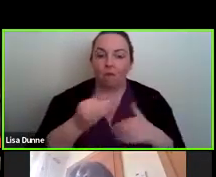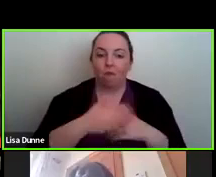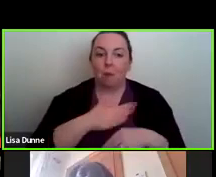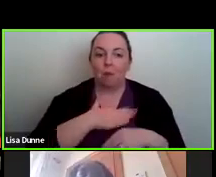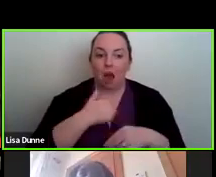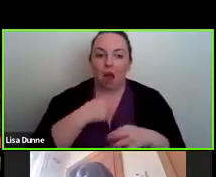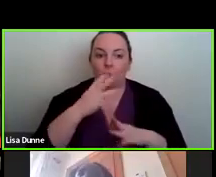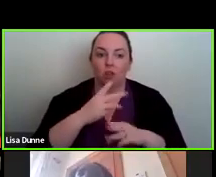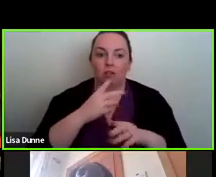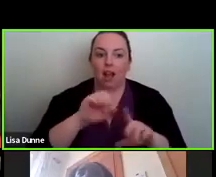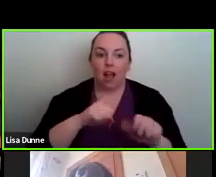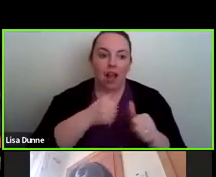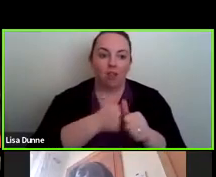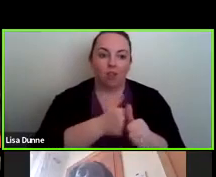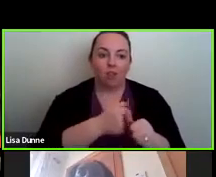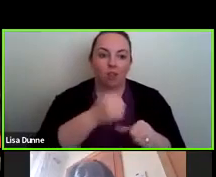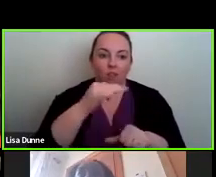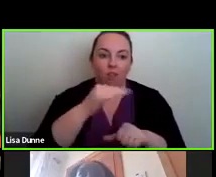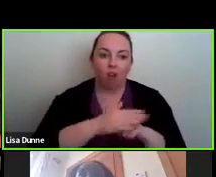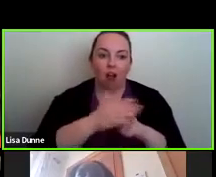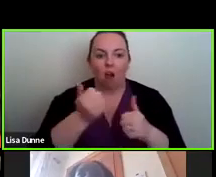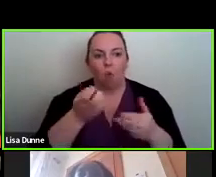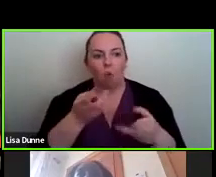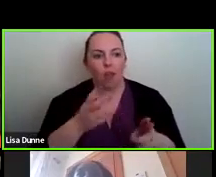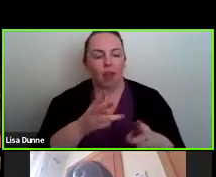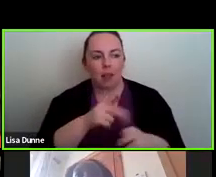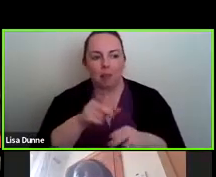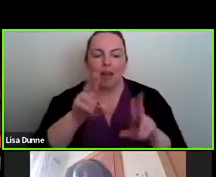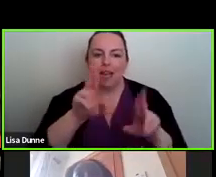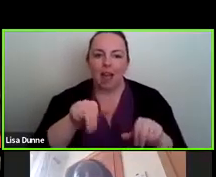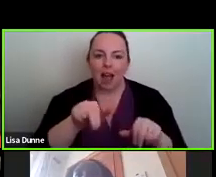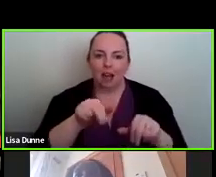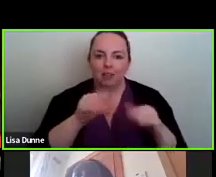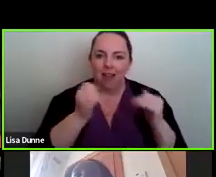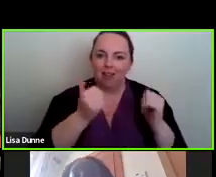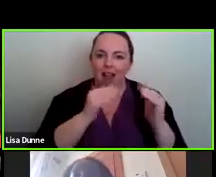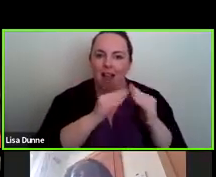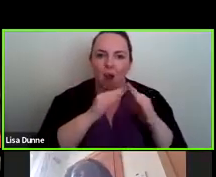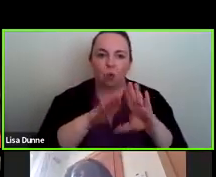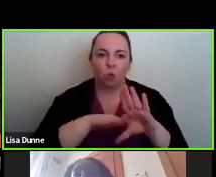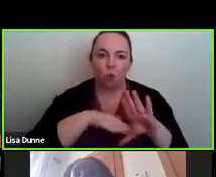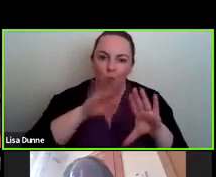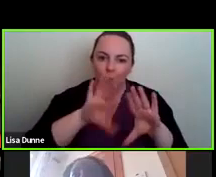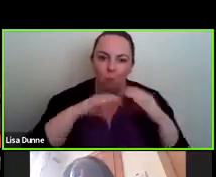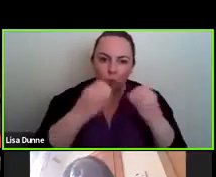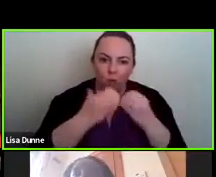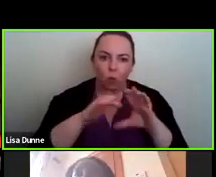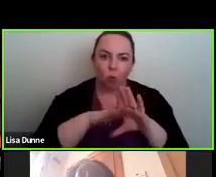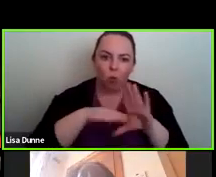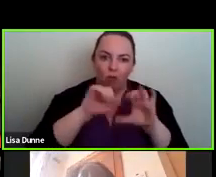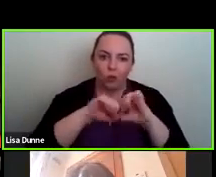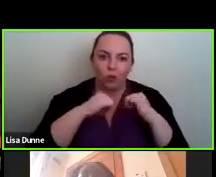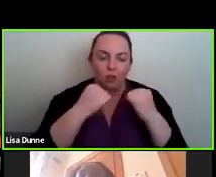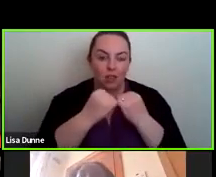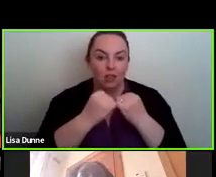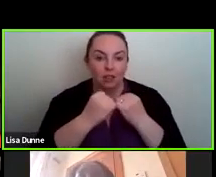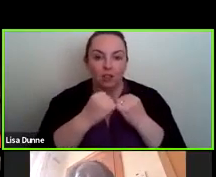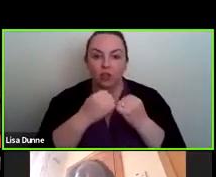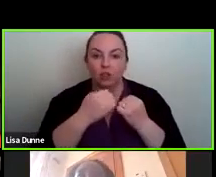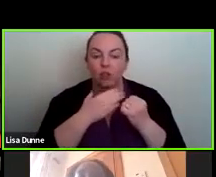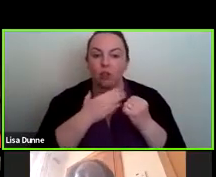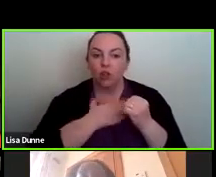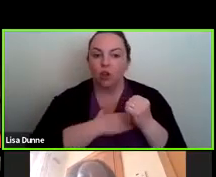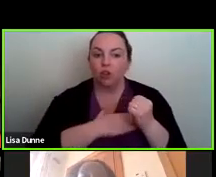I would actually advocate for a way that they can be housed with the rest of the community and the rest of the society, just how